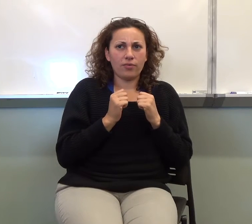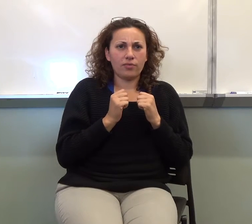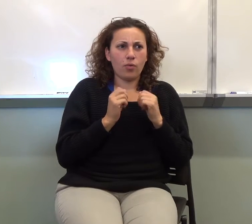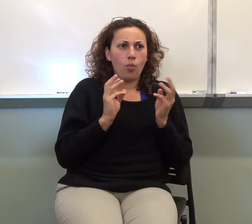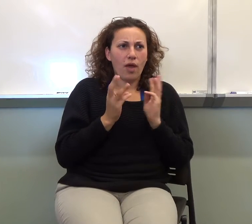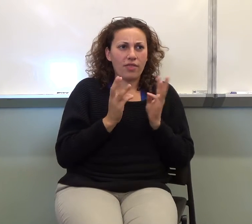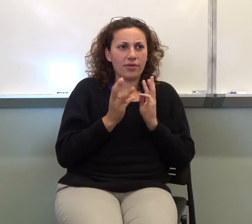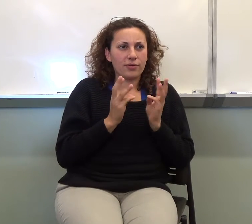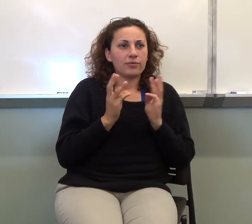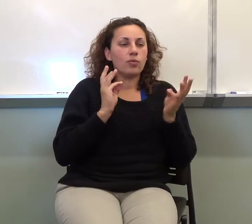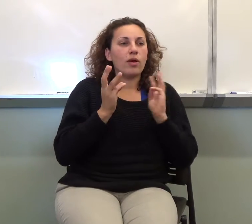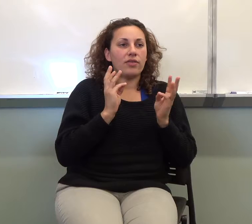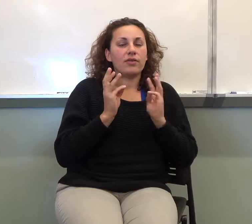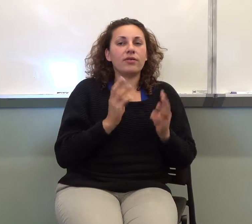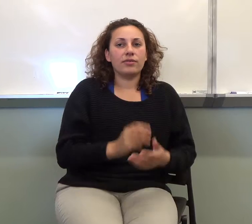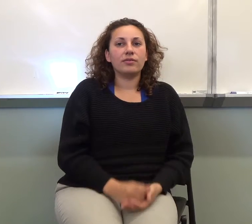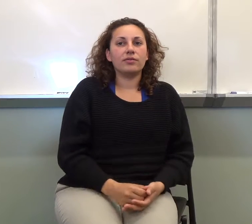And that all came with computers.